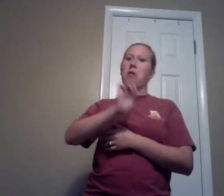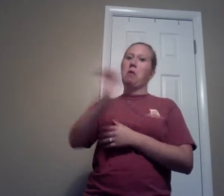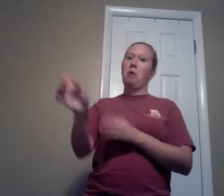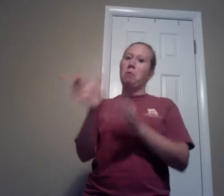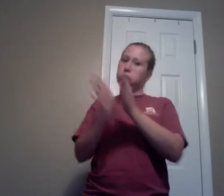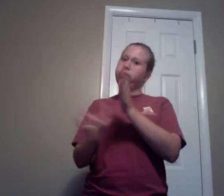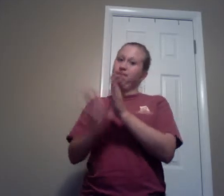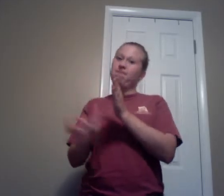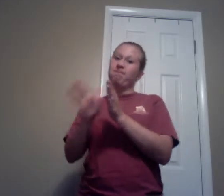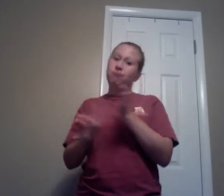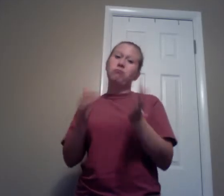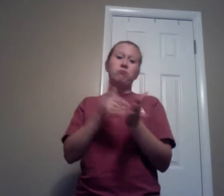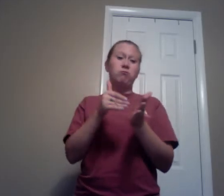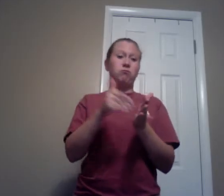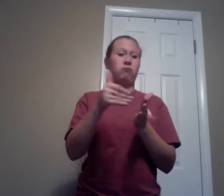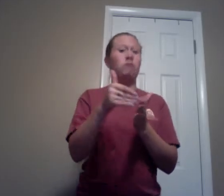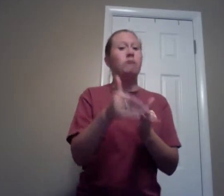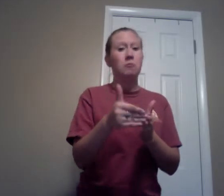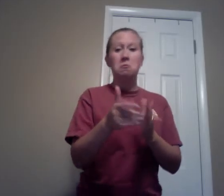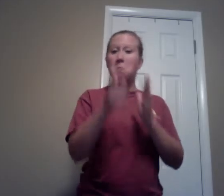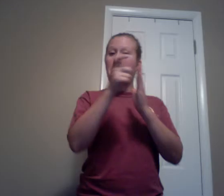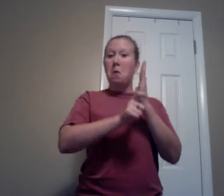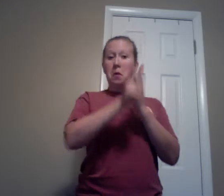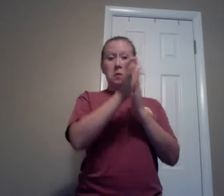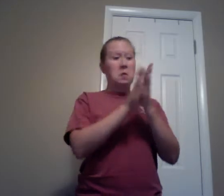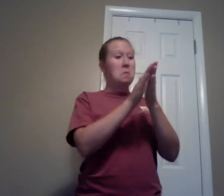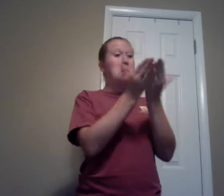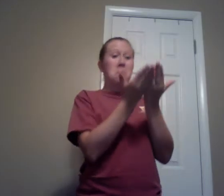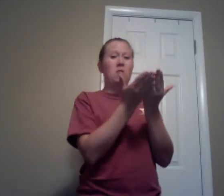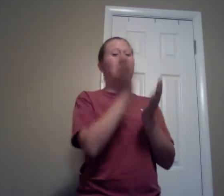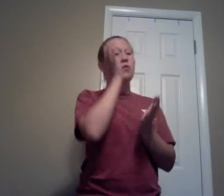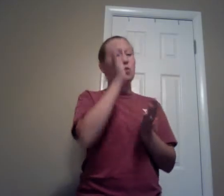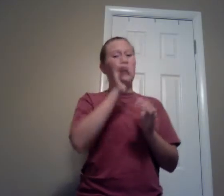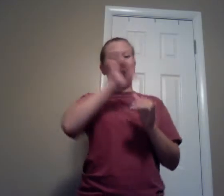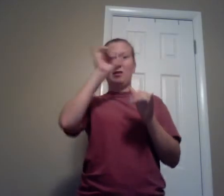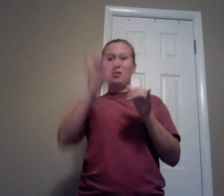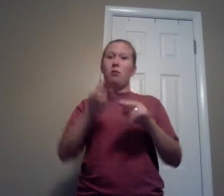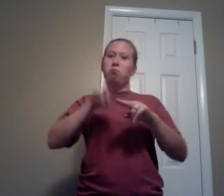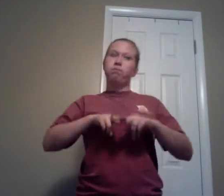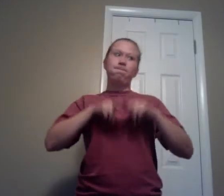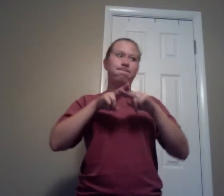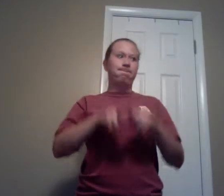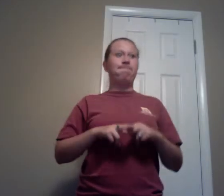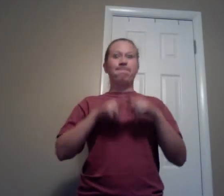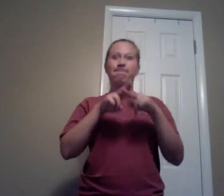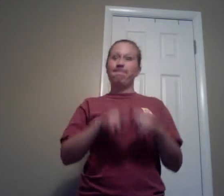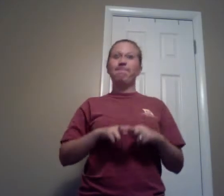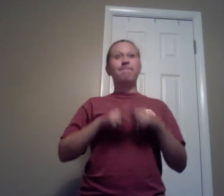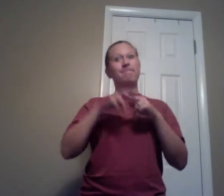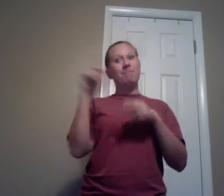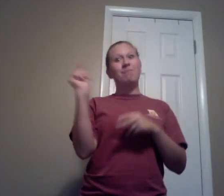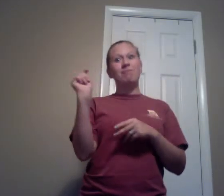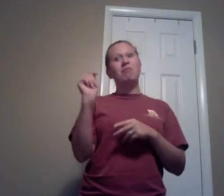any special wipes to use if you feel that those make you more comfortable as you go along,